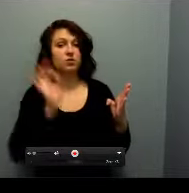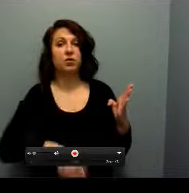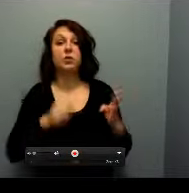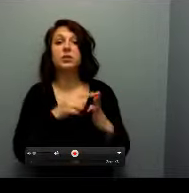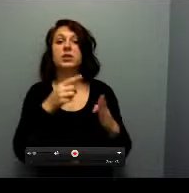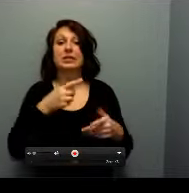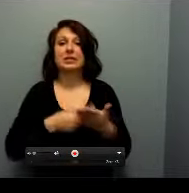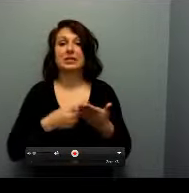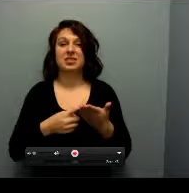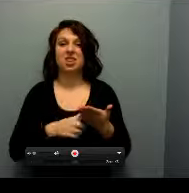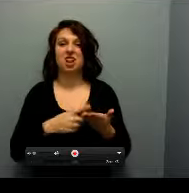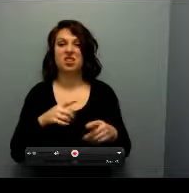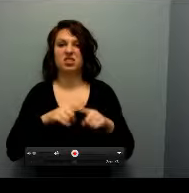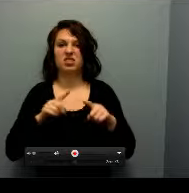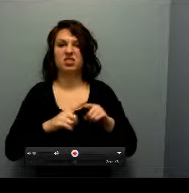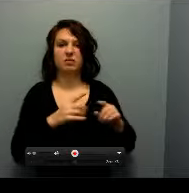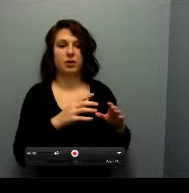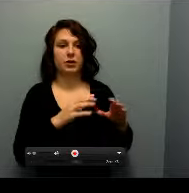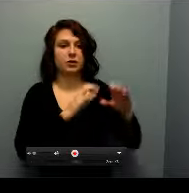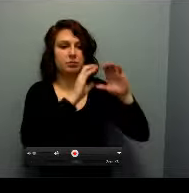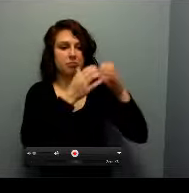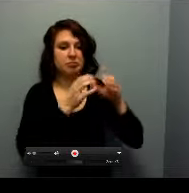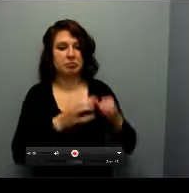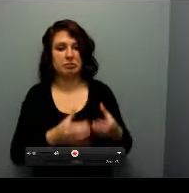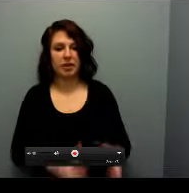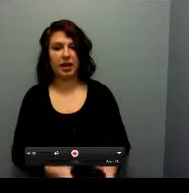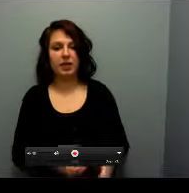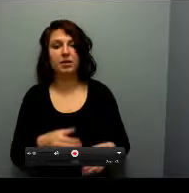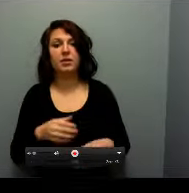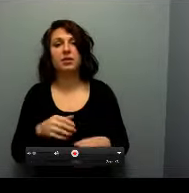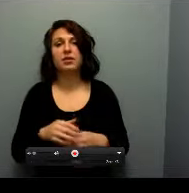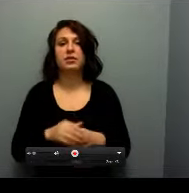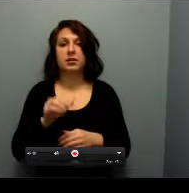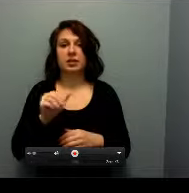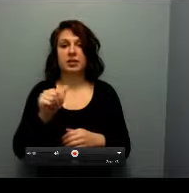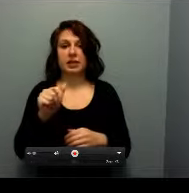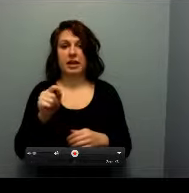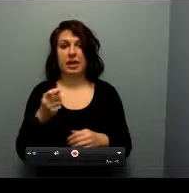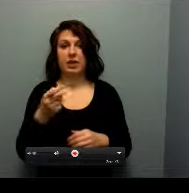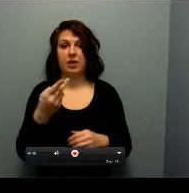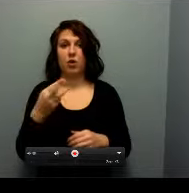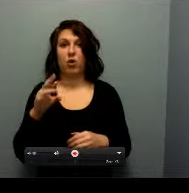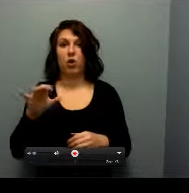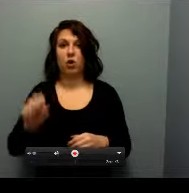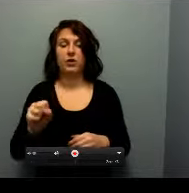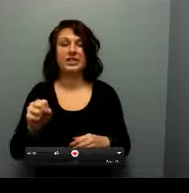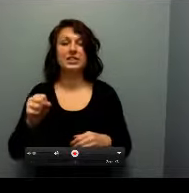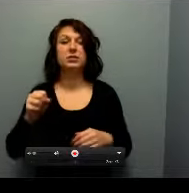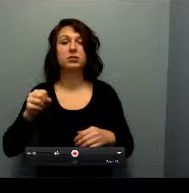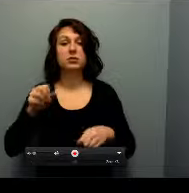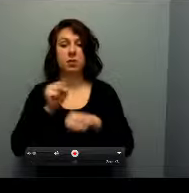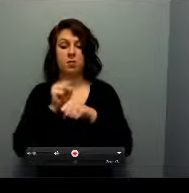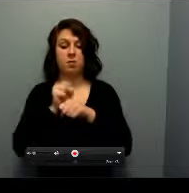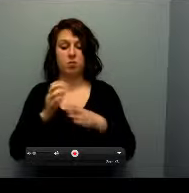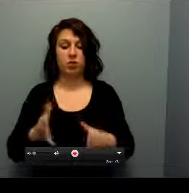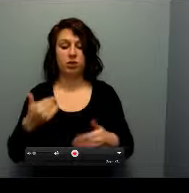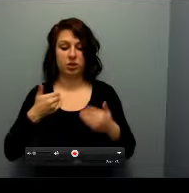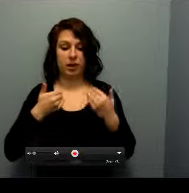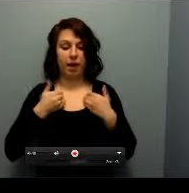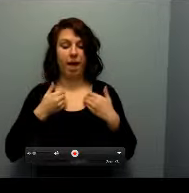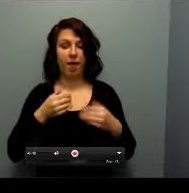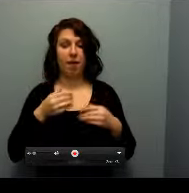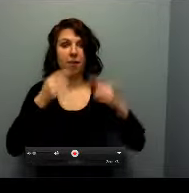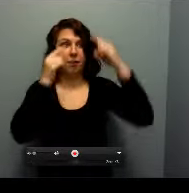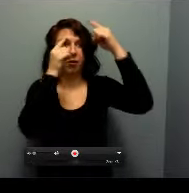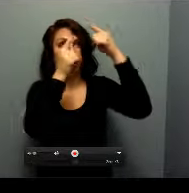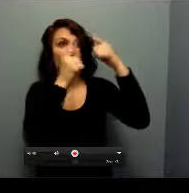categories of what you're evaluating. So an employee should have a set of goals that they've been working on all year. These